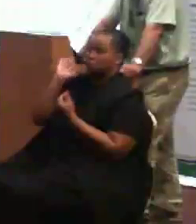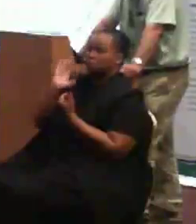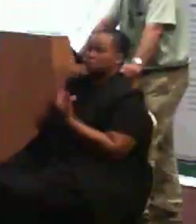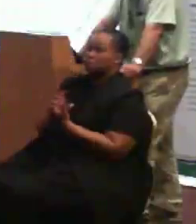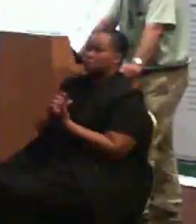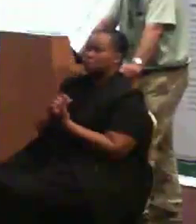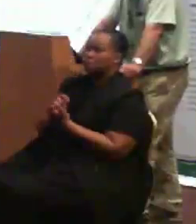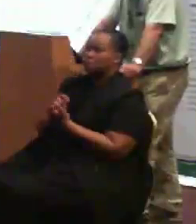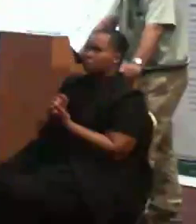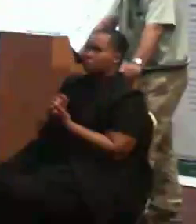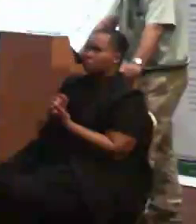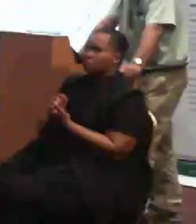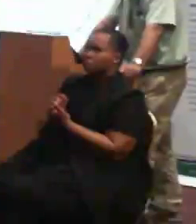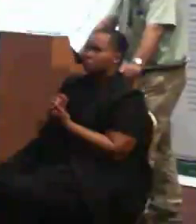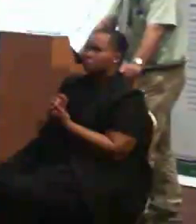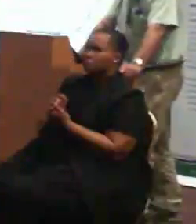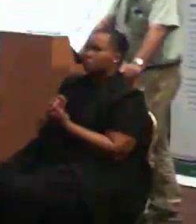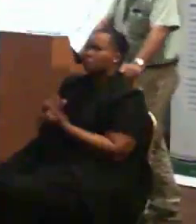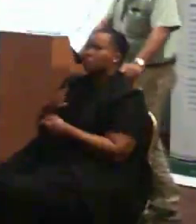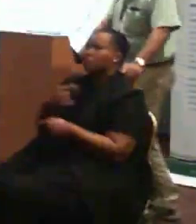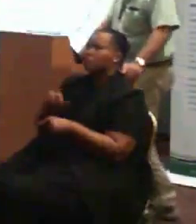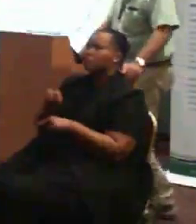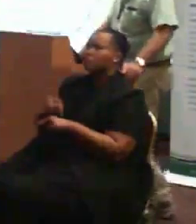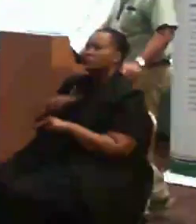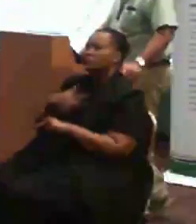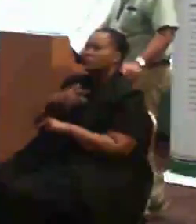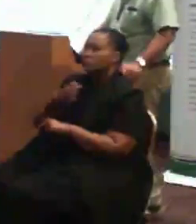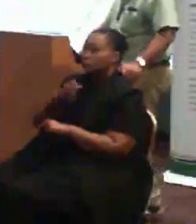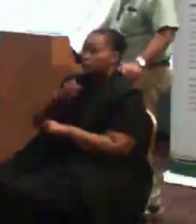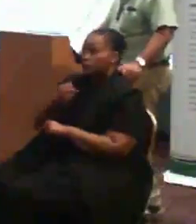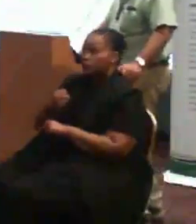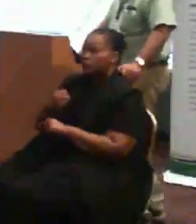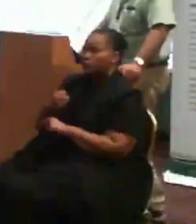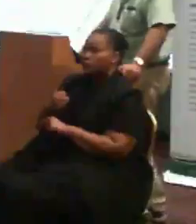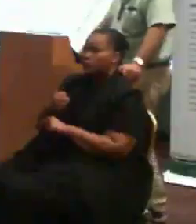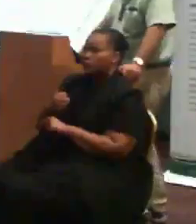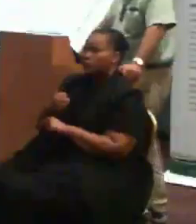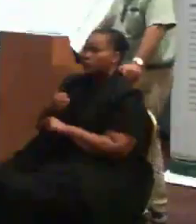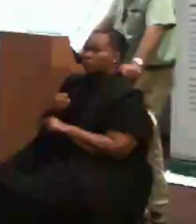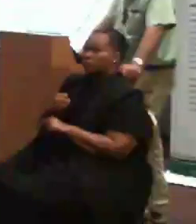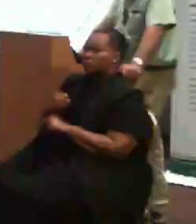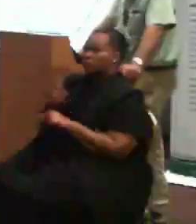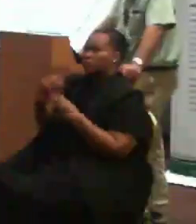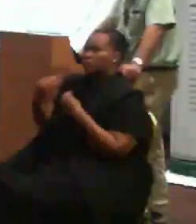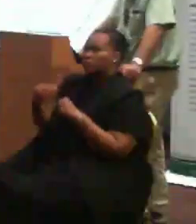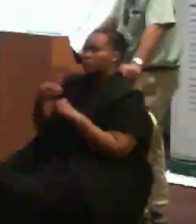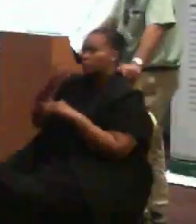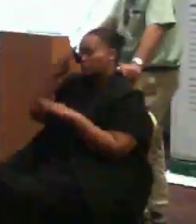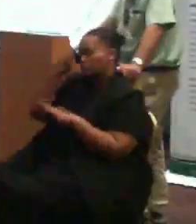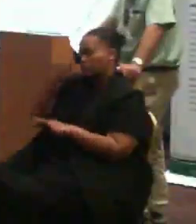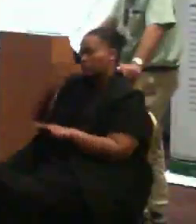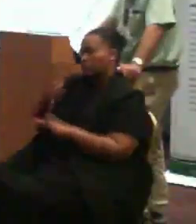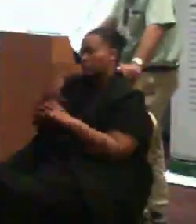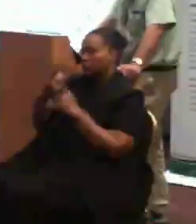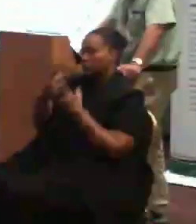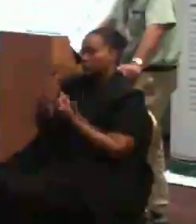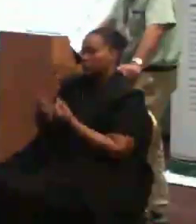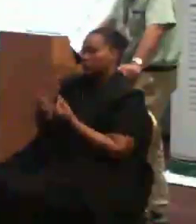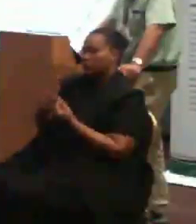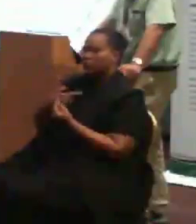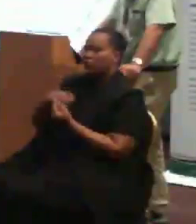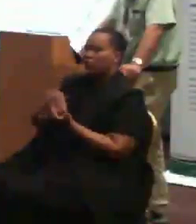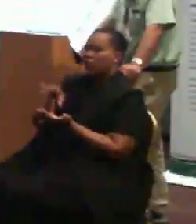We have to be brave enough to implement the hard, unavoidable business decisions. We don't have a